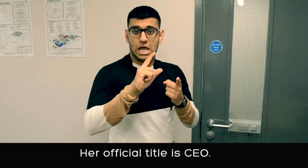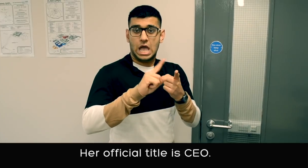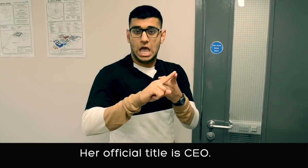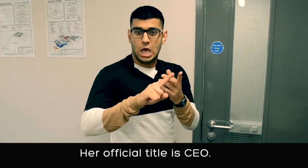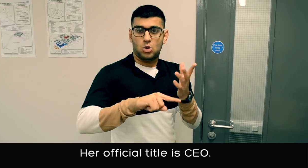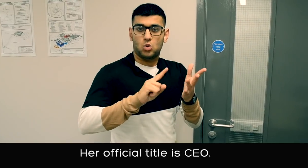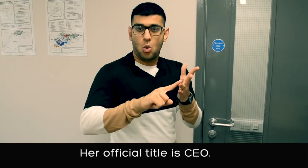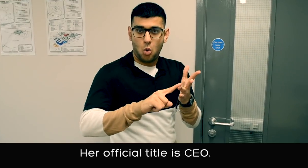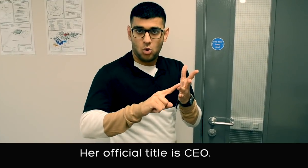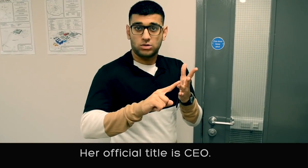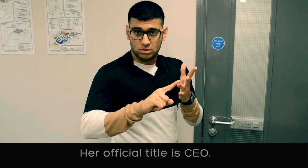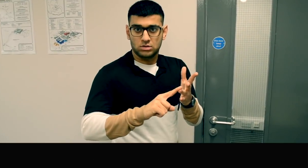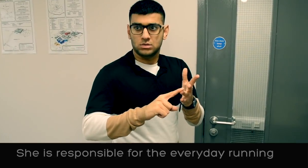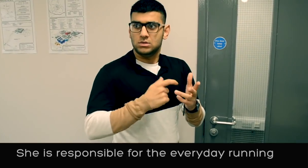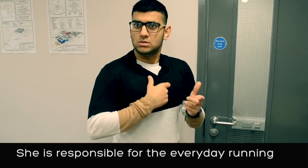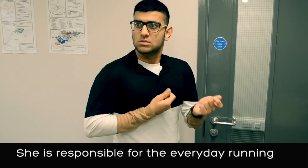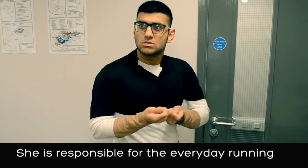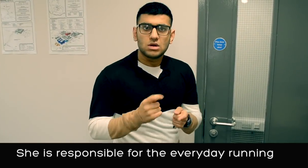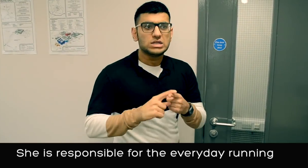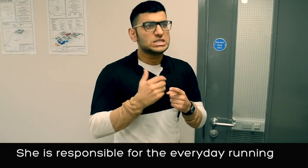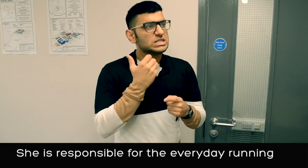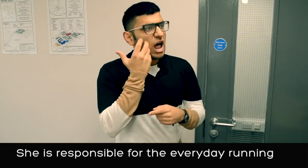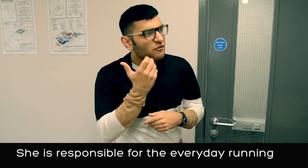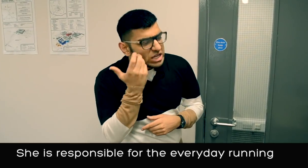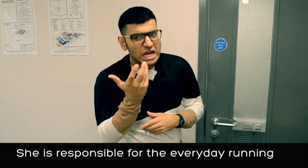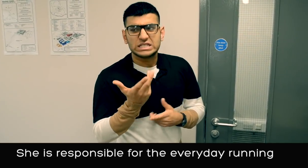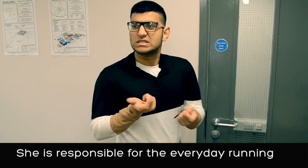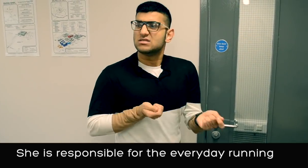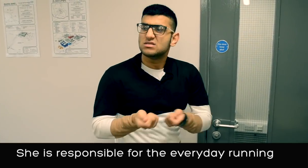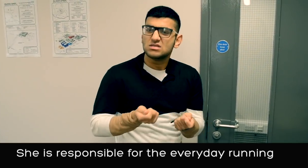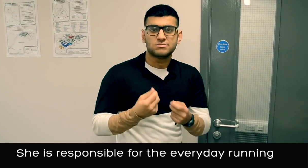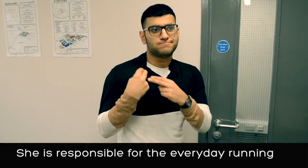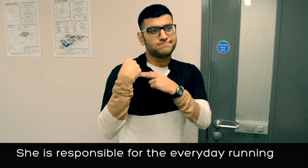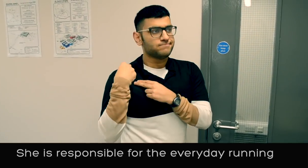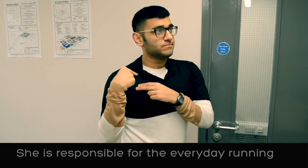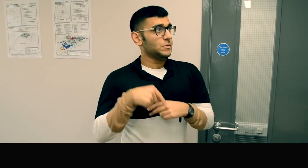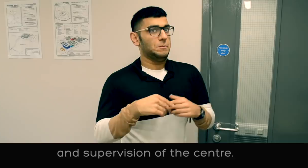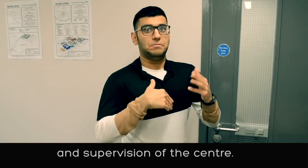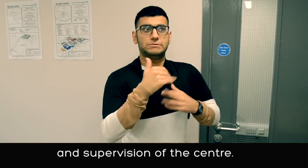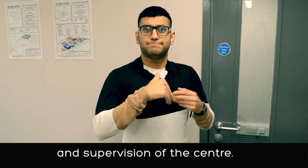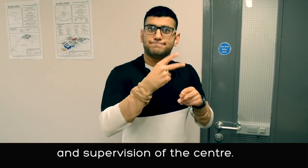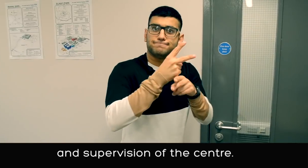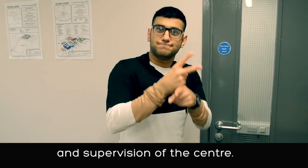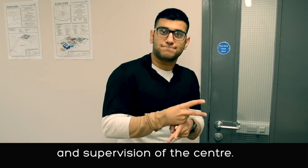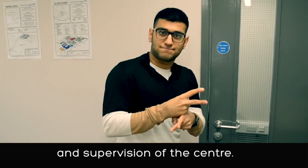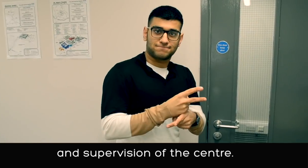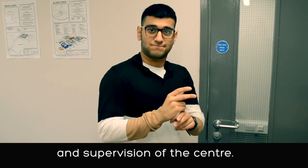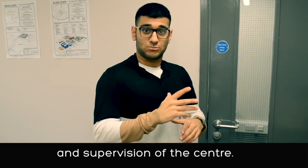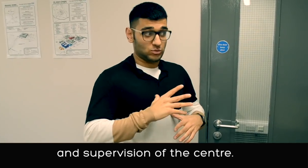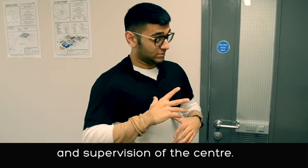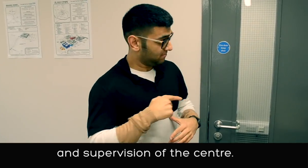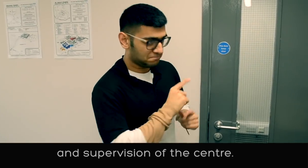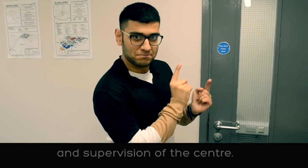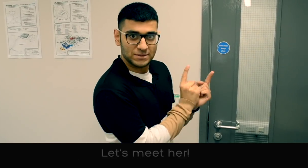title is CEO. She is responsible for the everyday running and supervision of the centre. Let's meet her.